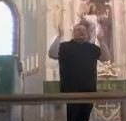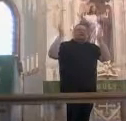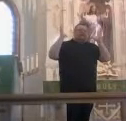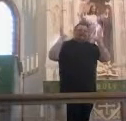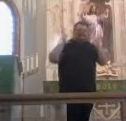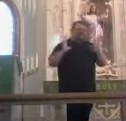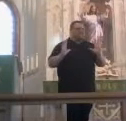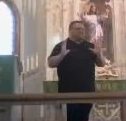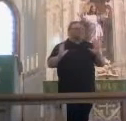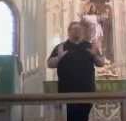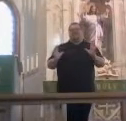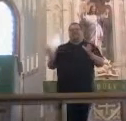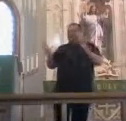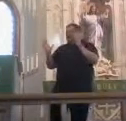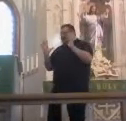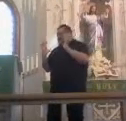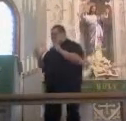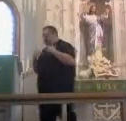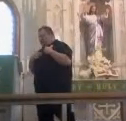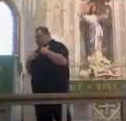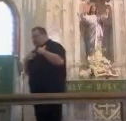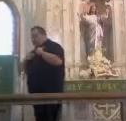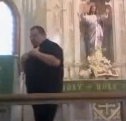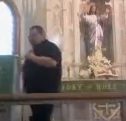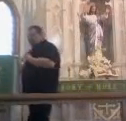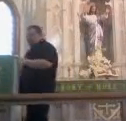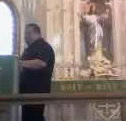and listen. Listen with our hearts.